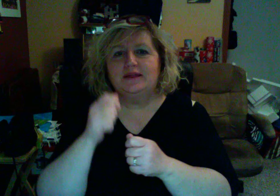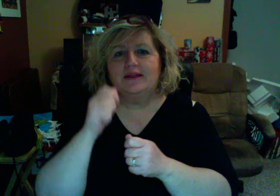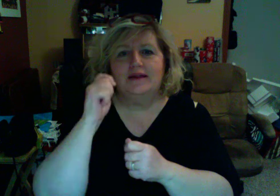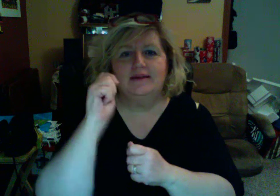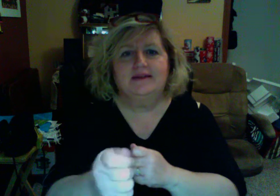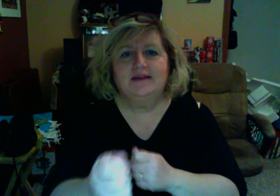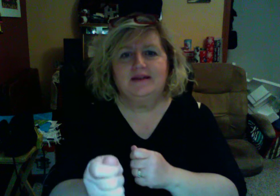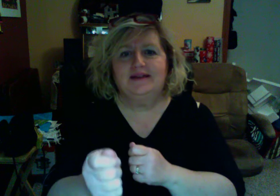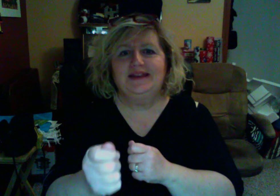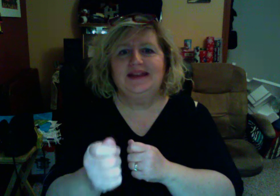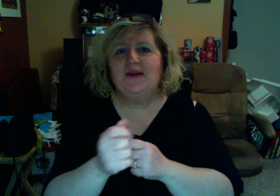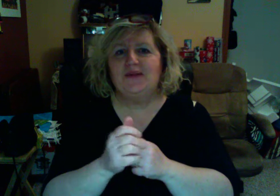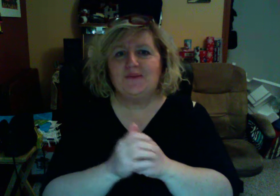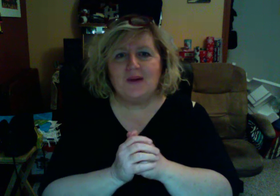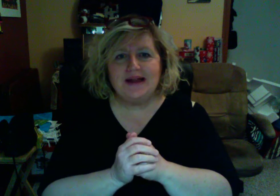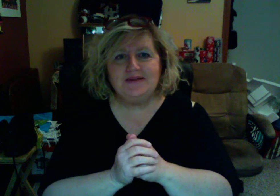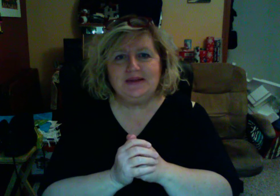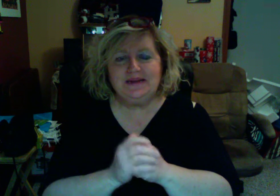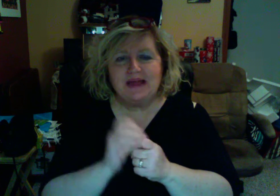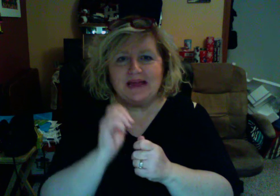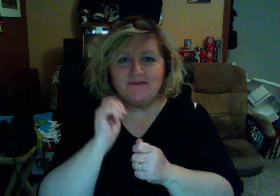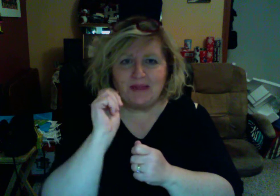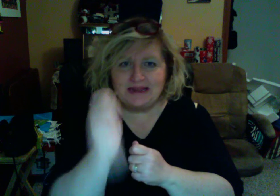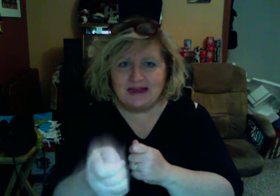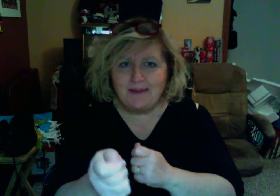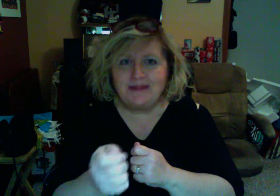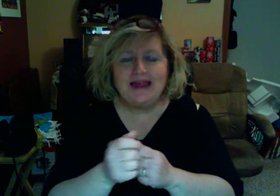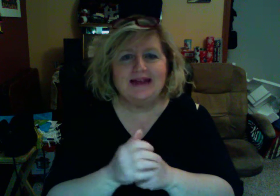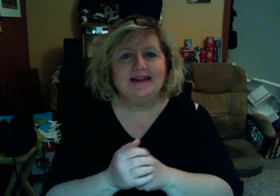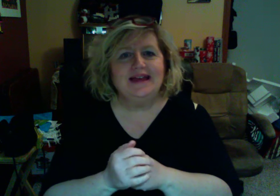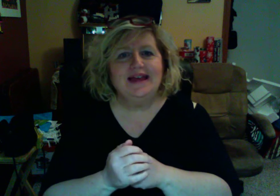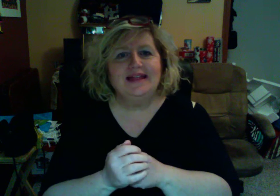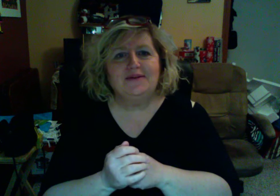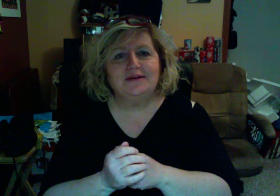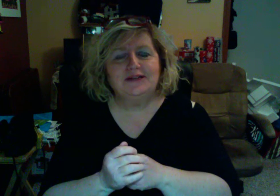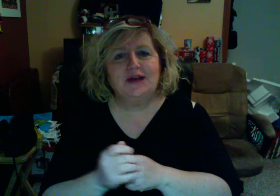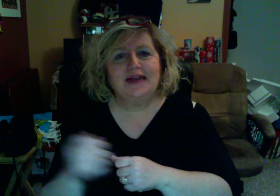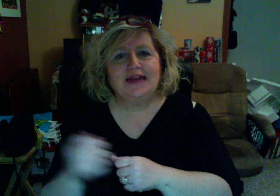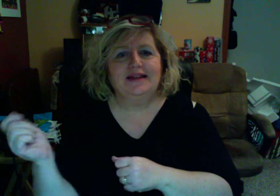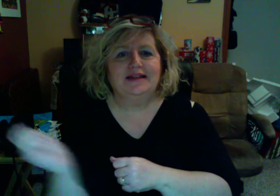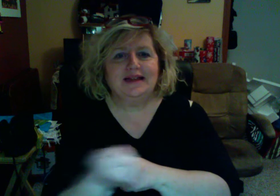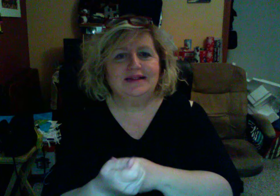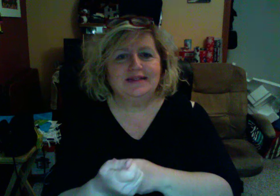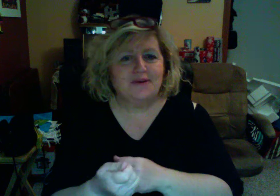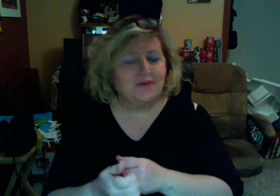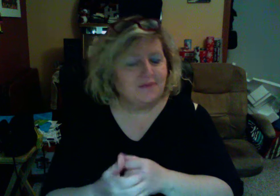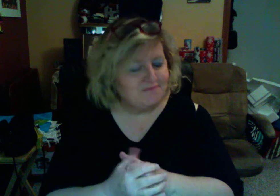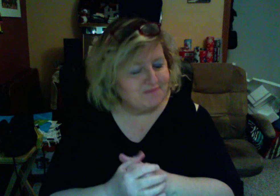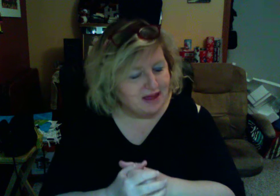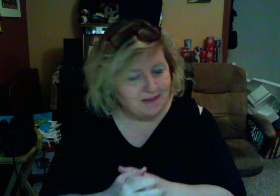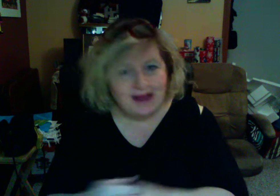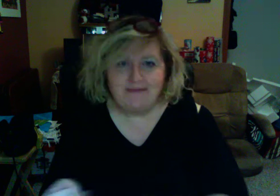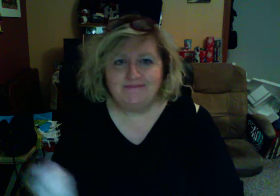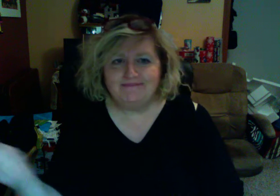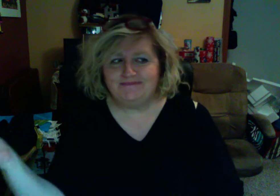the one from the top of the hand. They were talking, and so I would